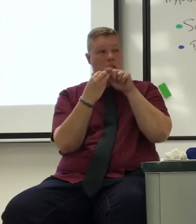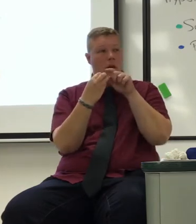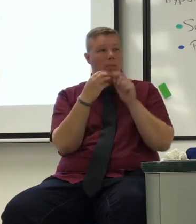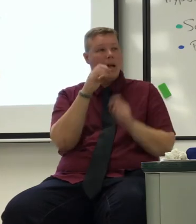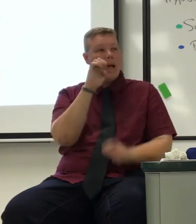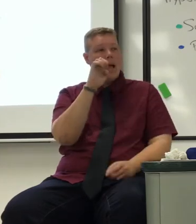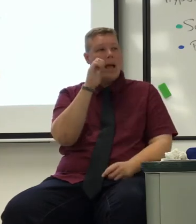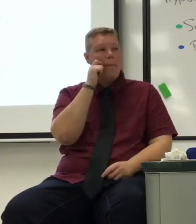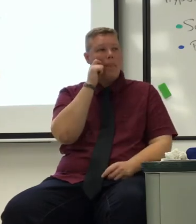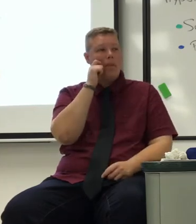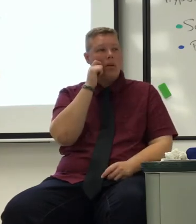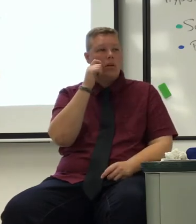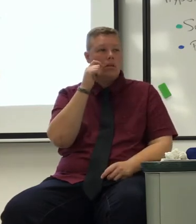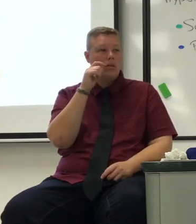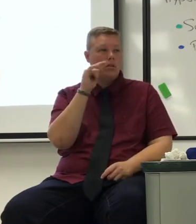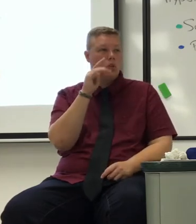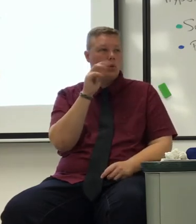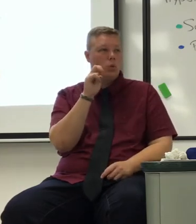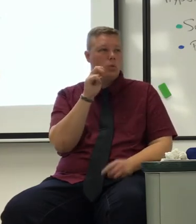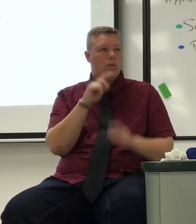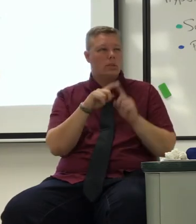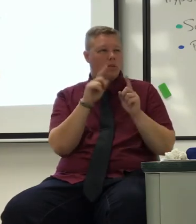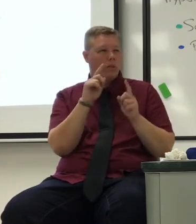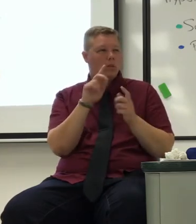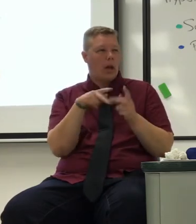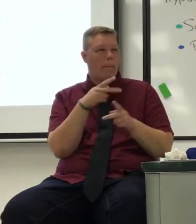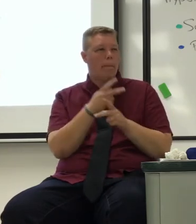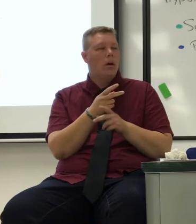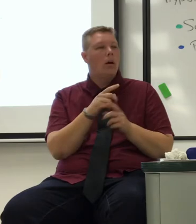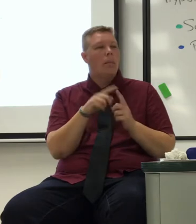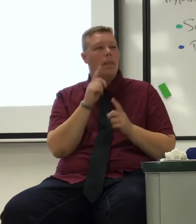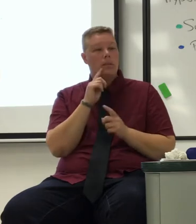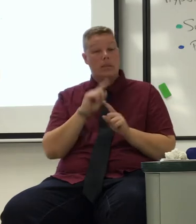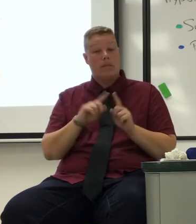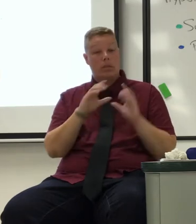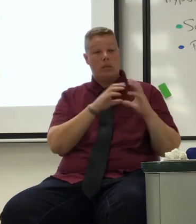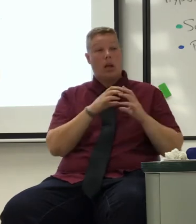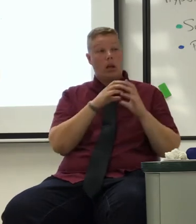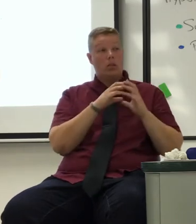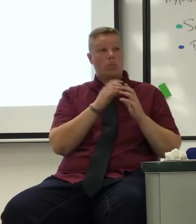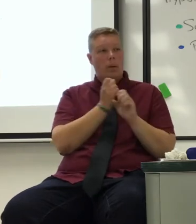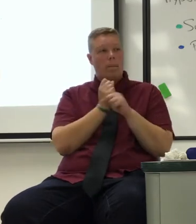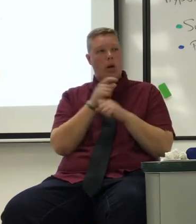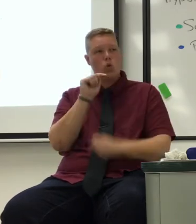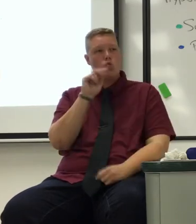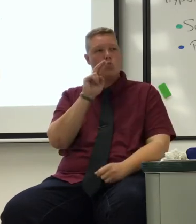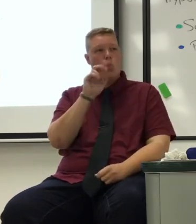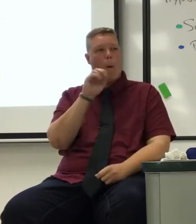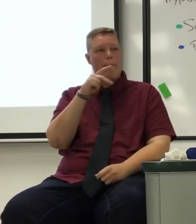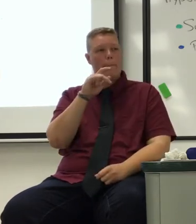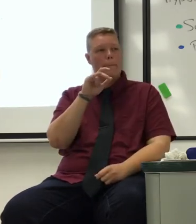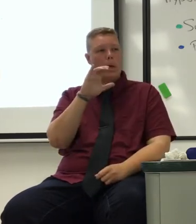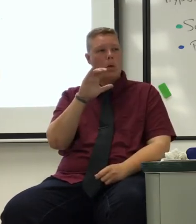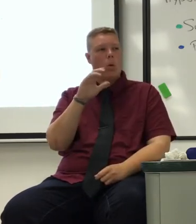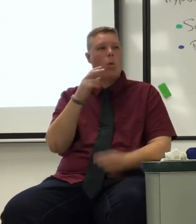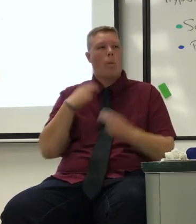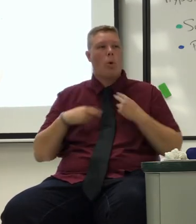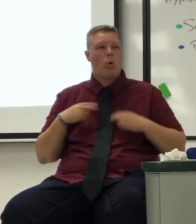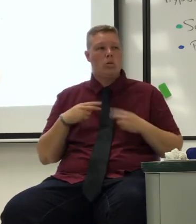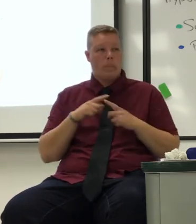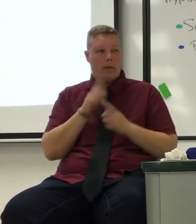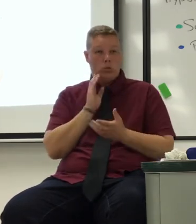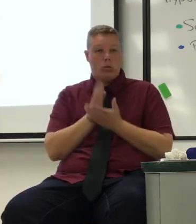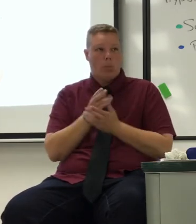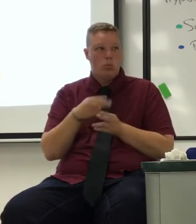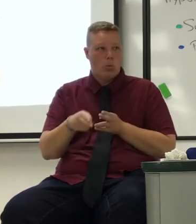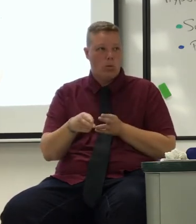epithelial tissue, different tissue type. So the cells, which are neurons that make tropic hormones in this case, they kind of have to stop short. They can't get